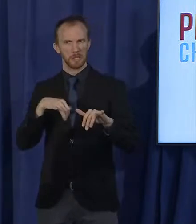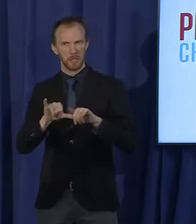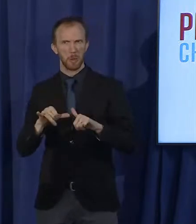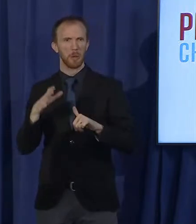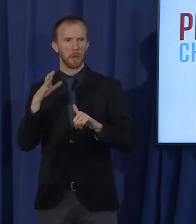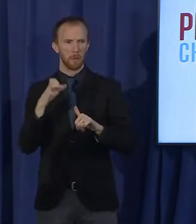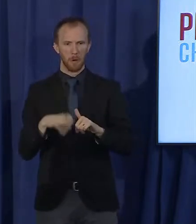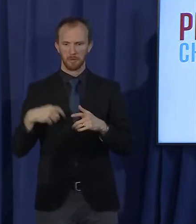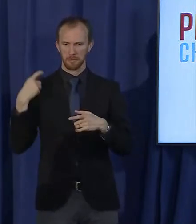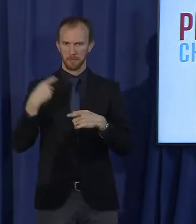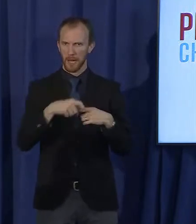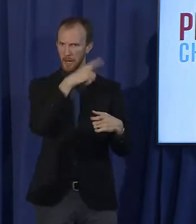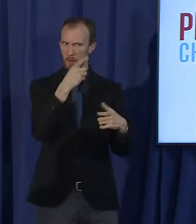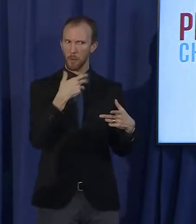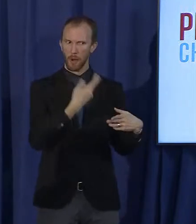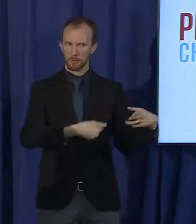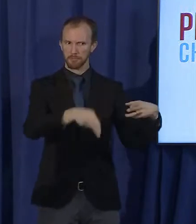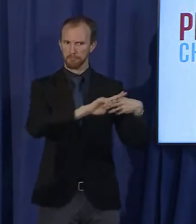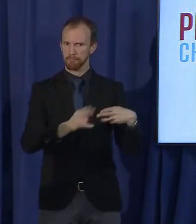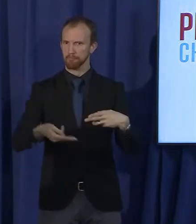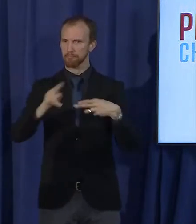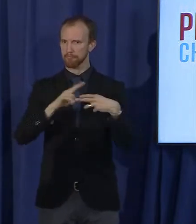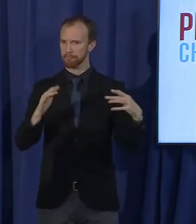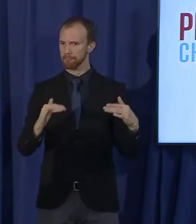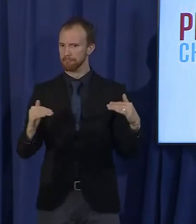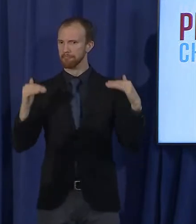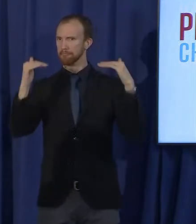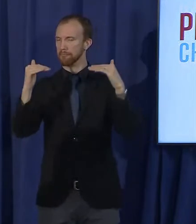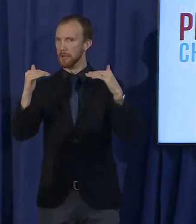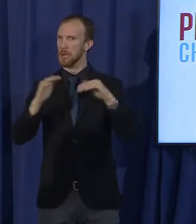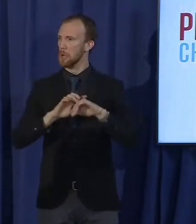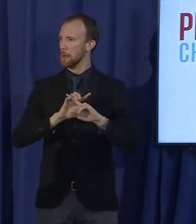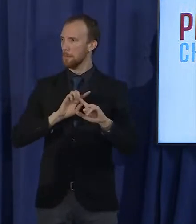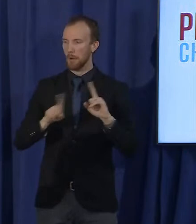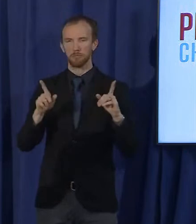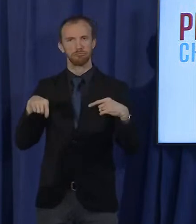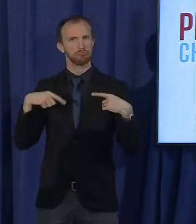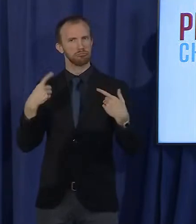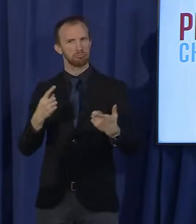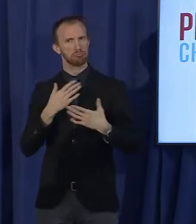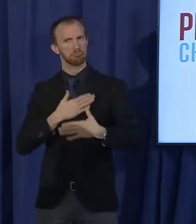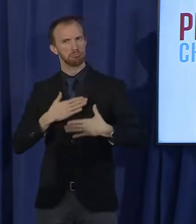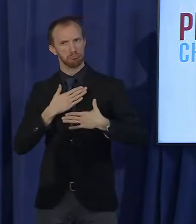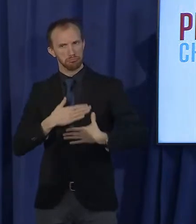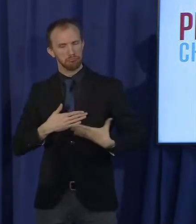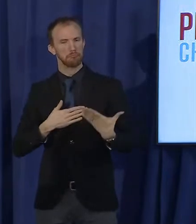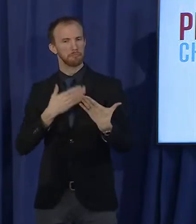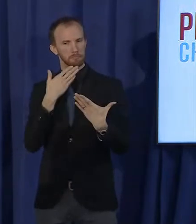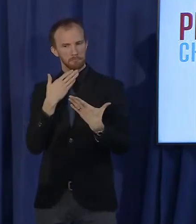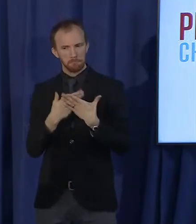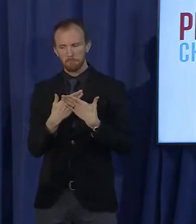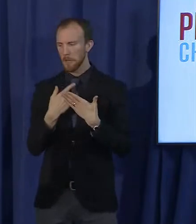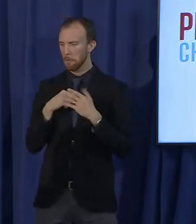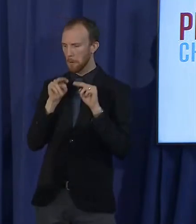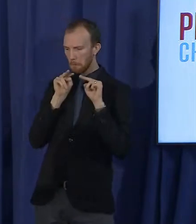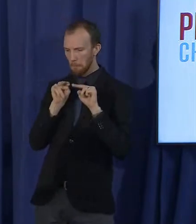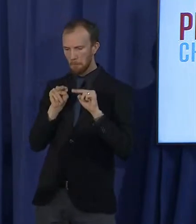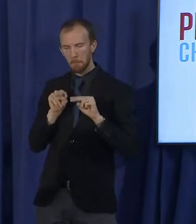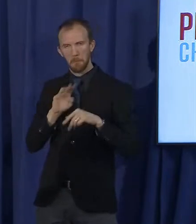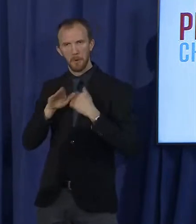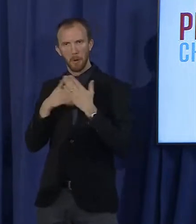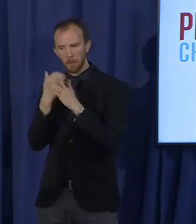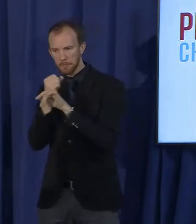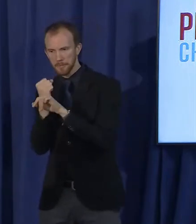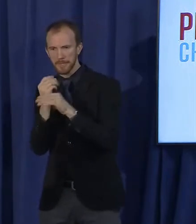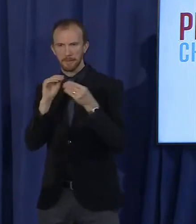perspective, no doubt about it, but I'm very pleased with the progress that we've already seen, and we continue to monitor those numbers closely and do a